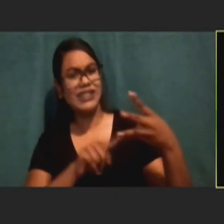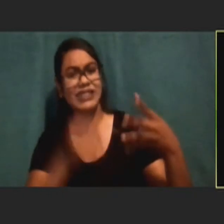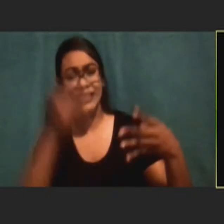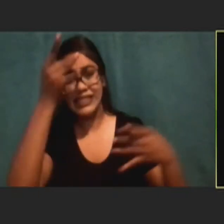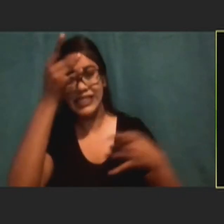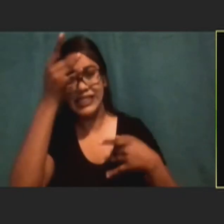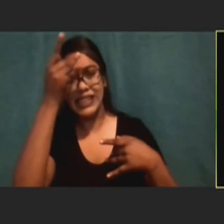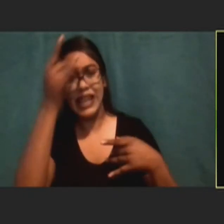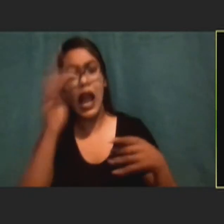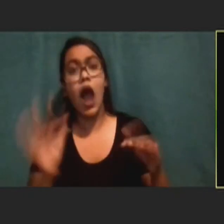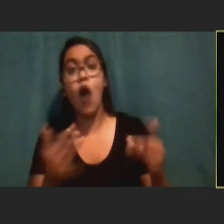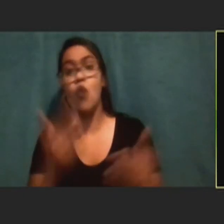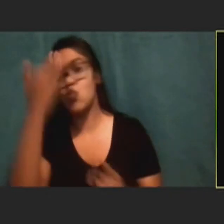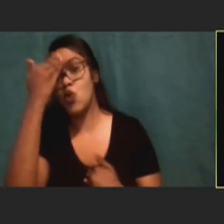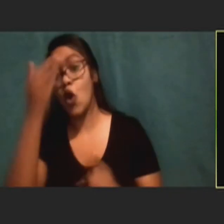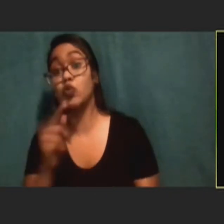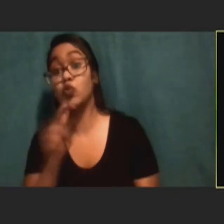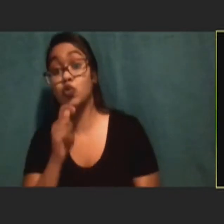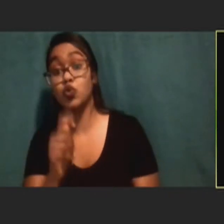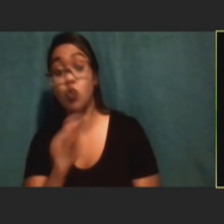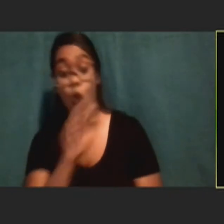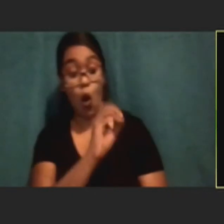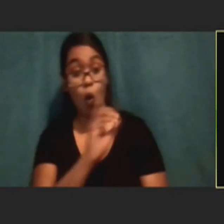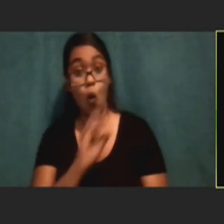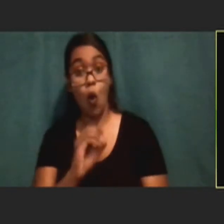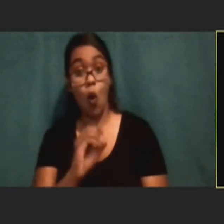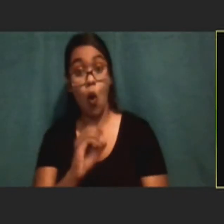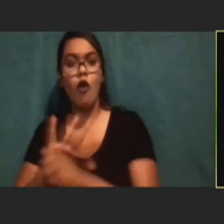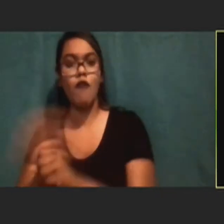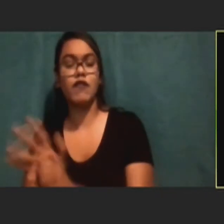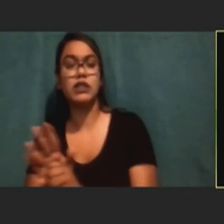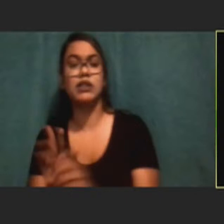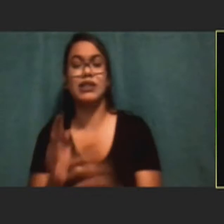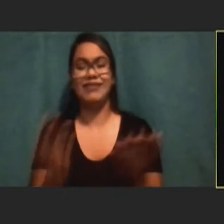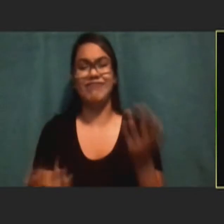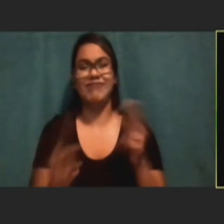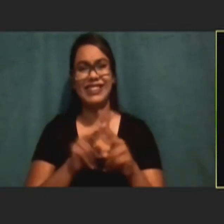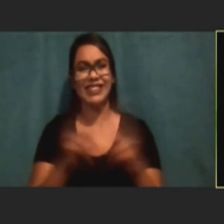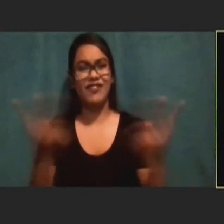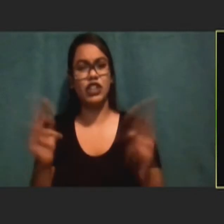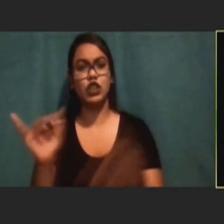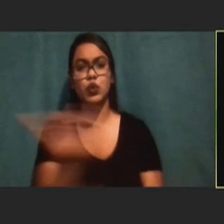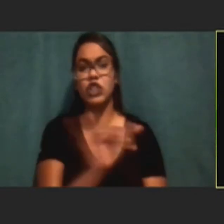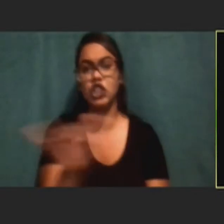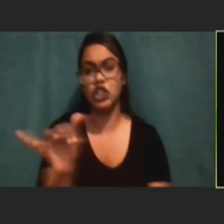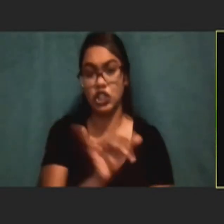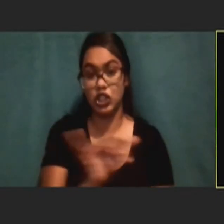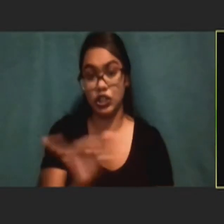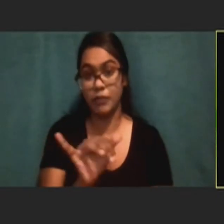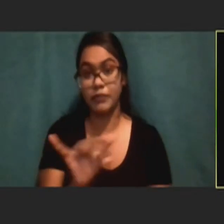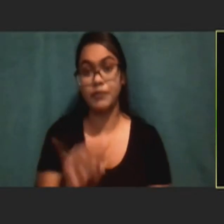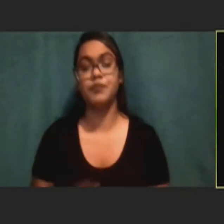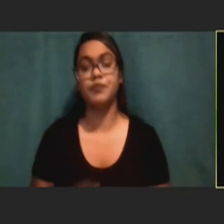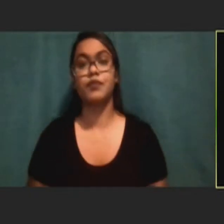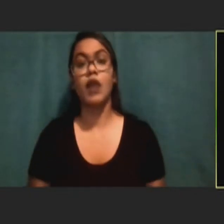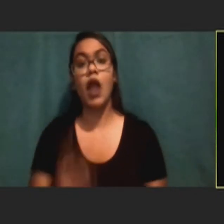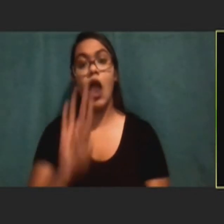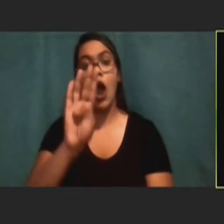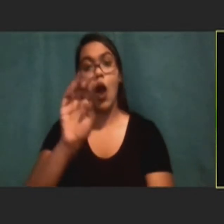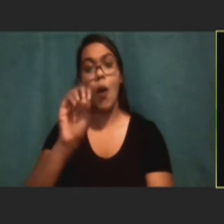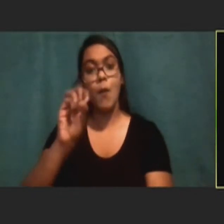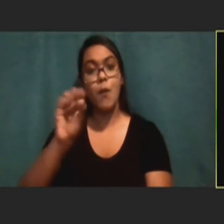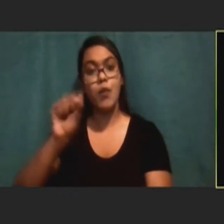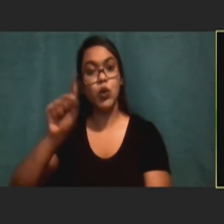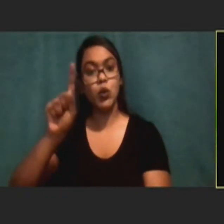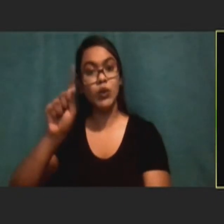compared to the other variant, the Delta? Lastly, when will the booster shots be made available in public,